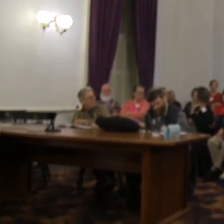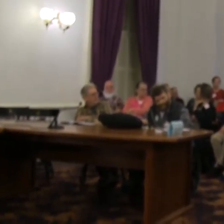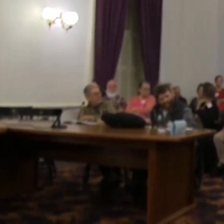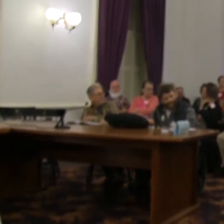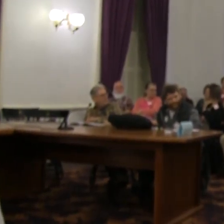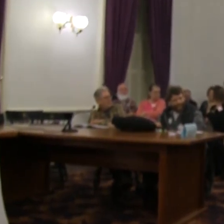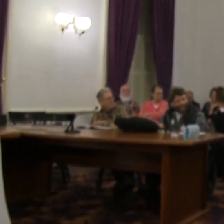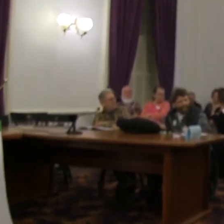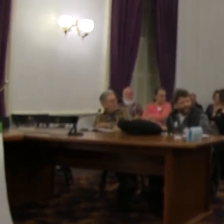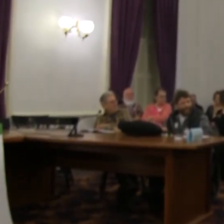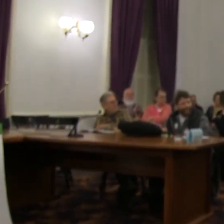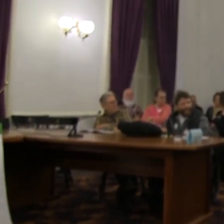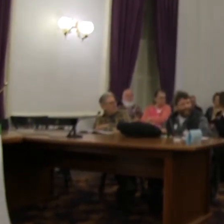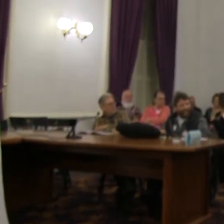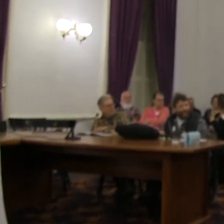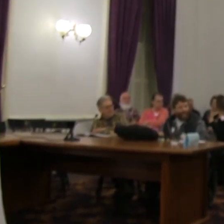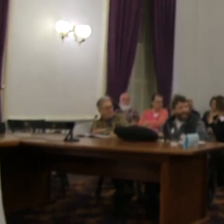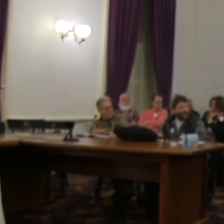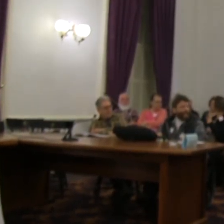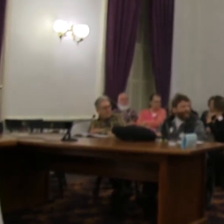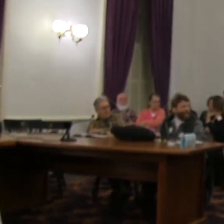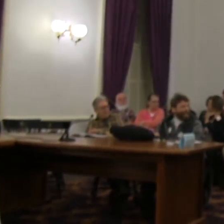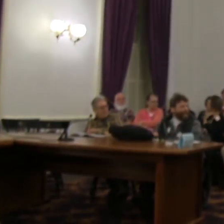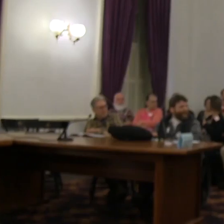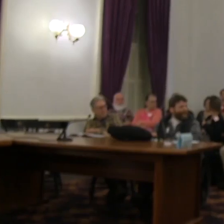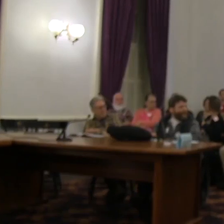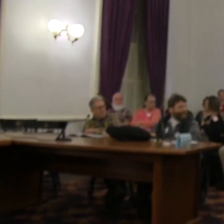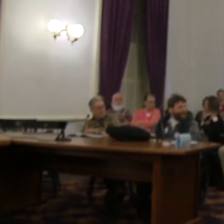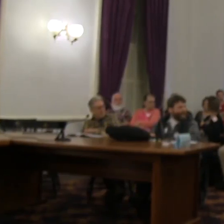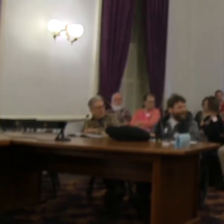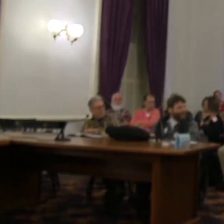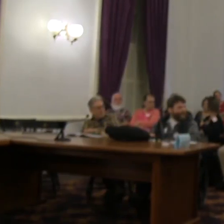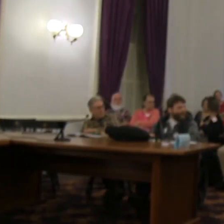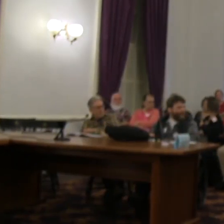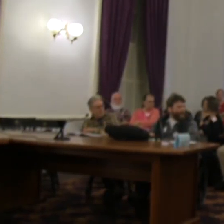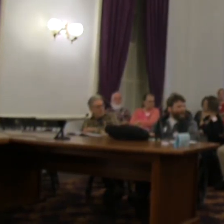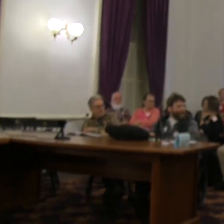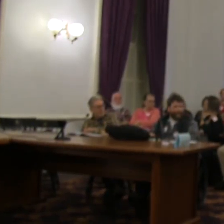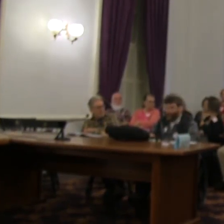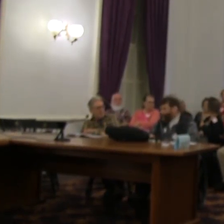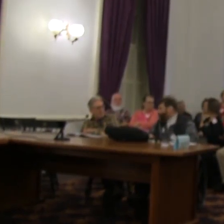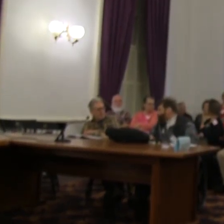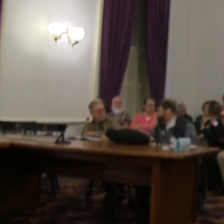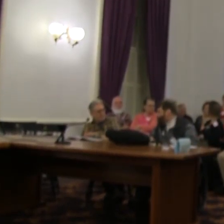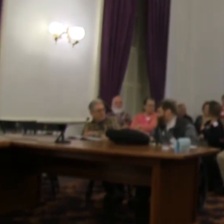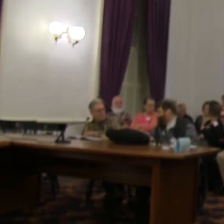right, I'm feeling you from the house. Yeah. Back corner, the very back corner.